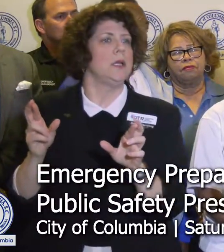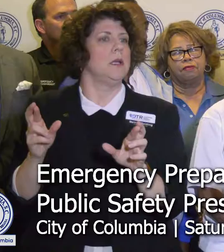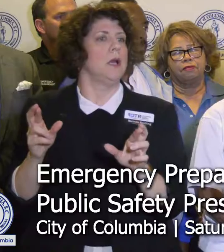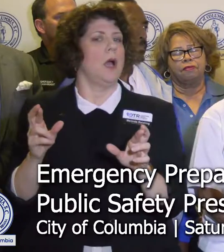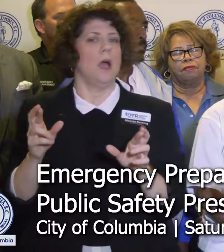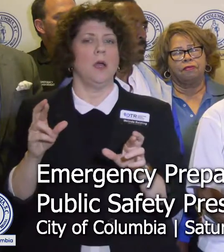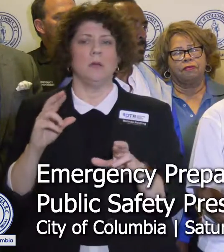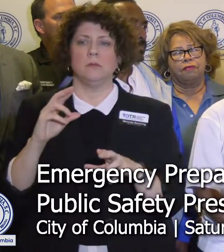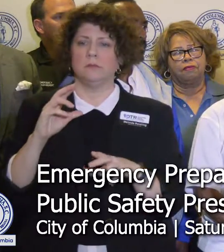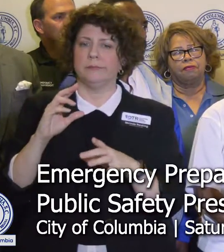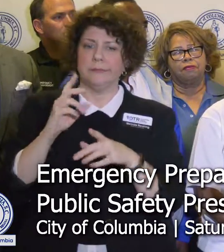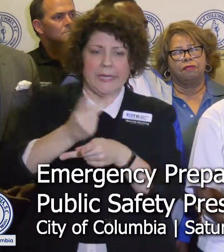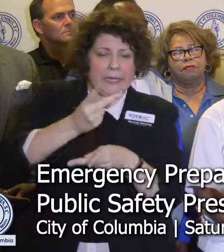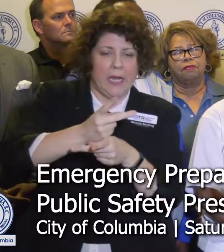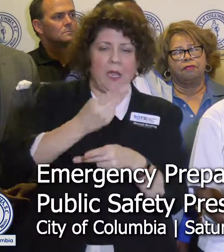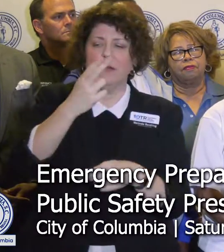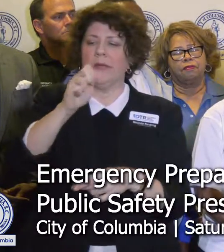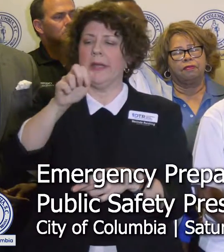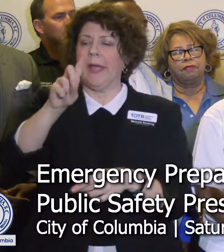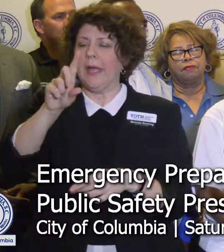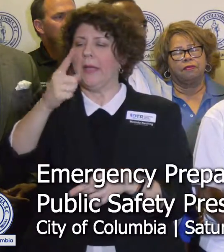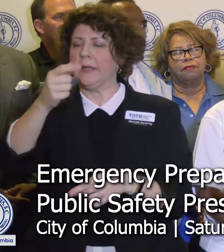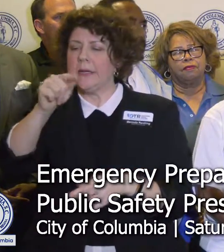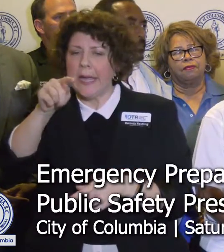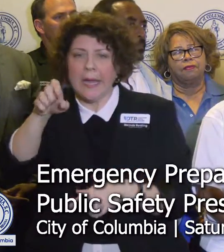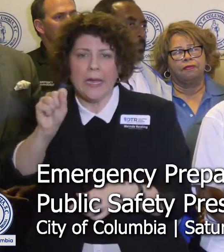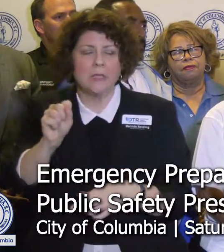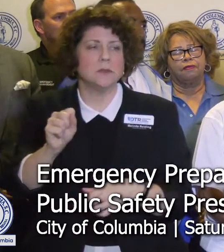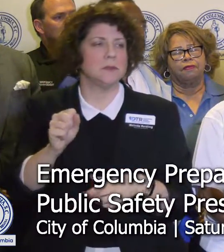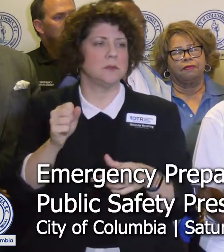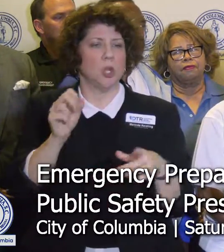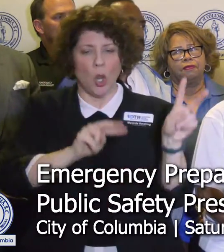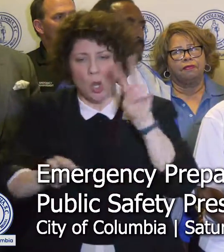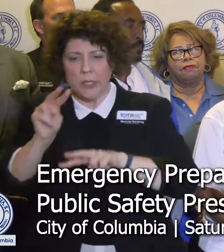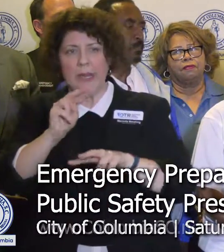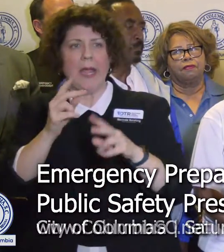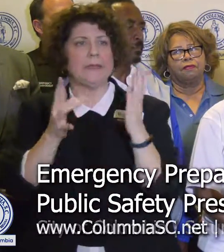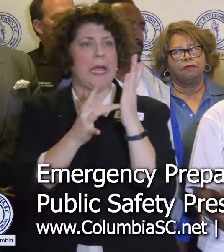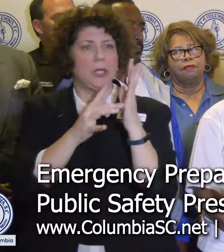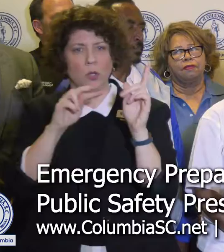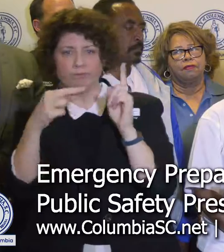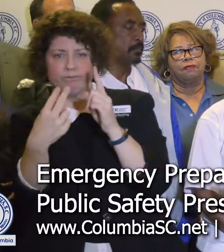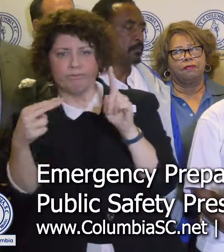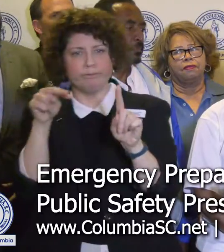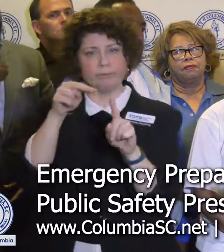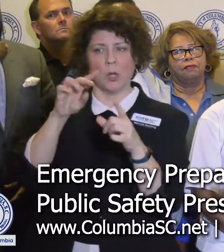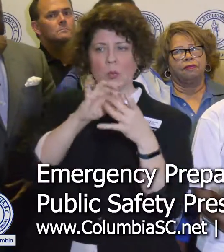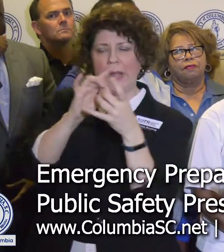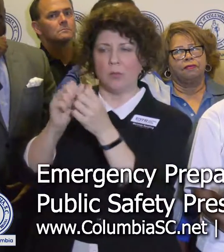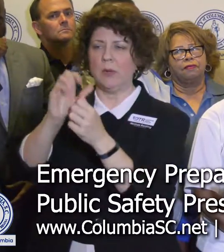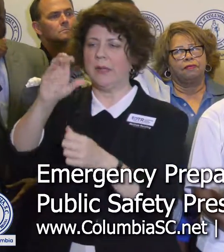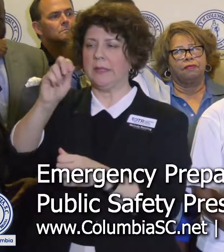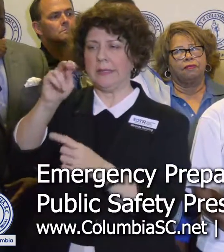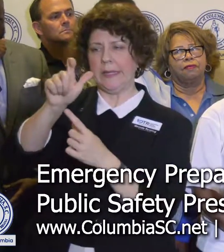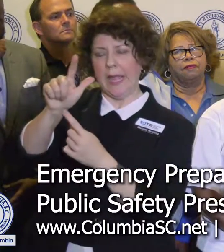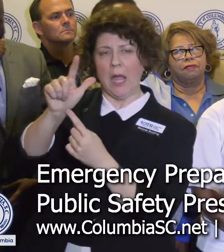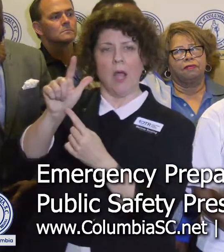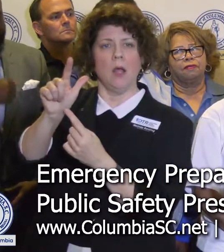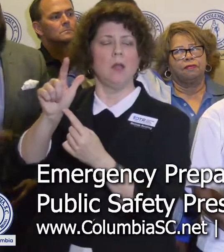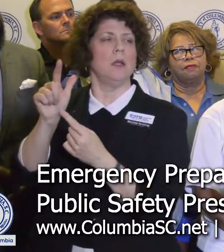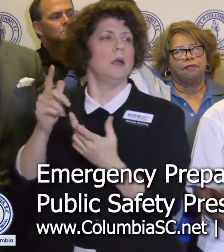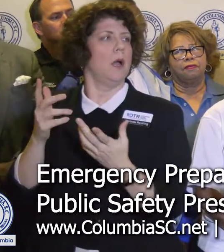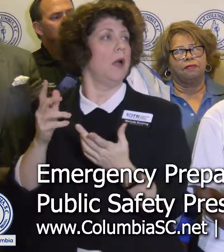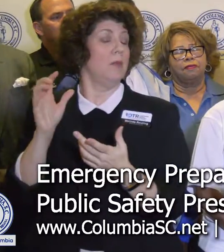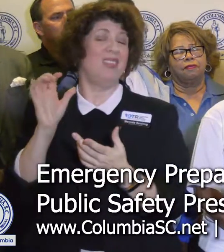gates secured ahead of time from a technical perspective, those type things with the canal, because obviously that is